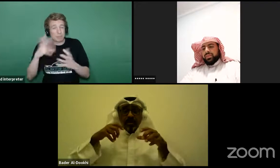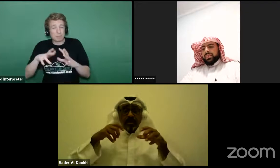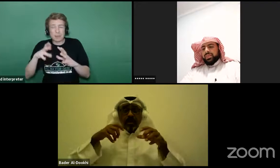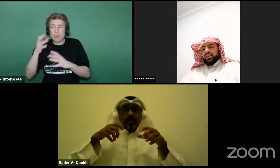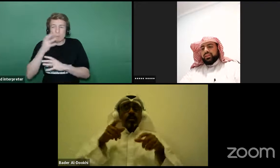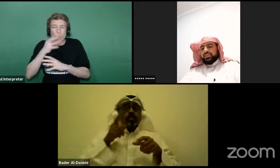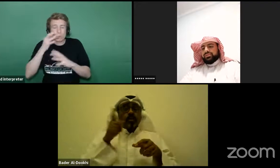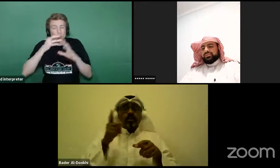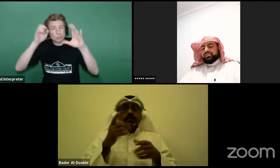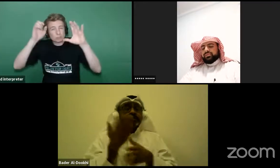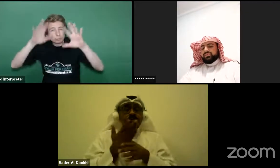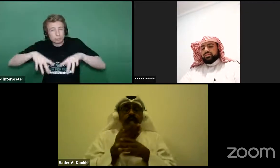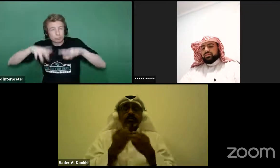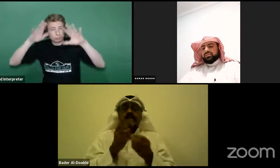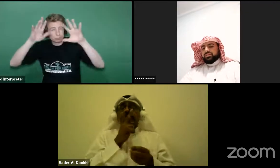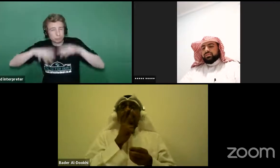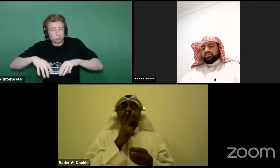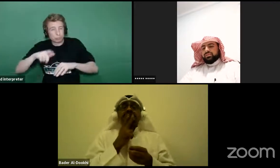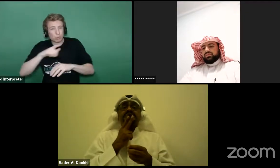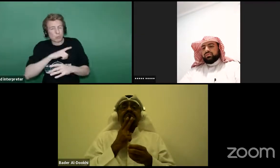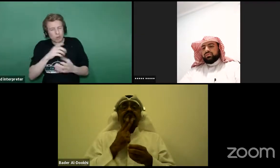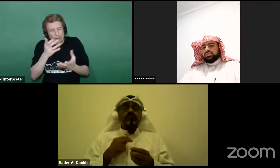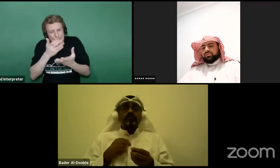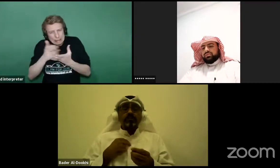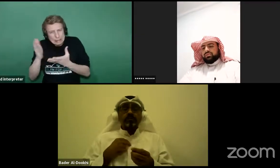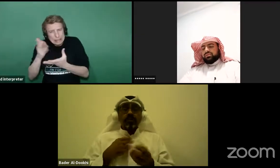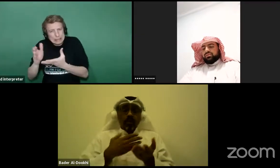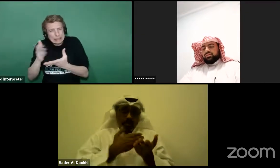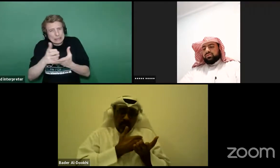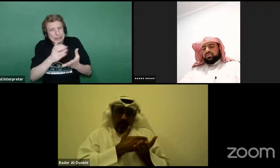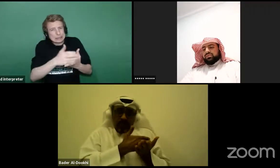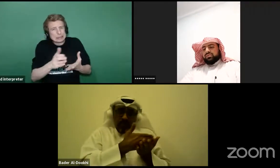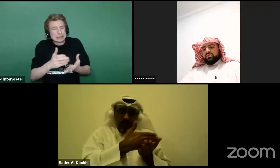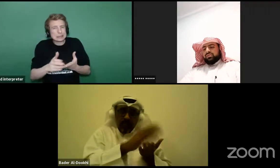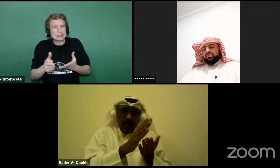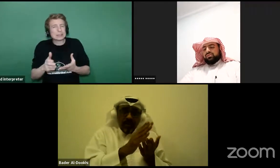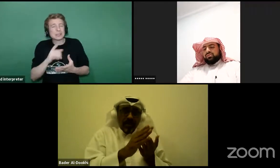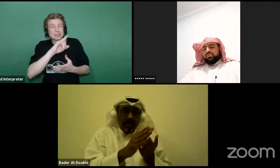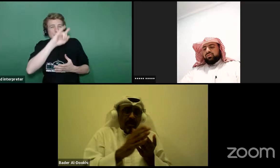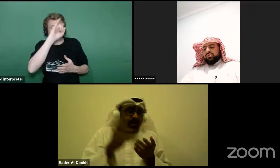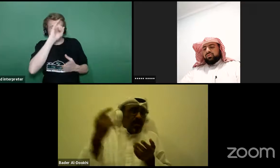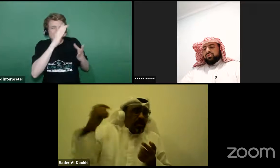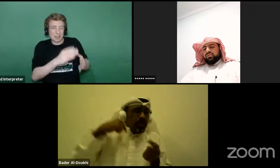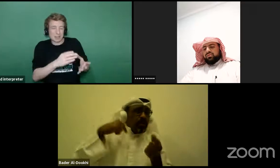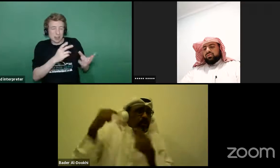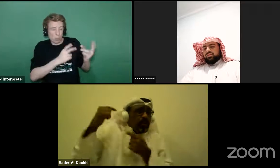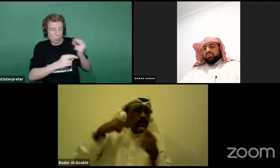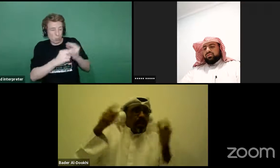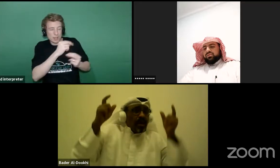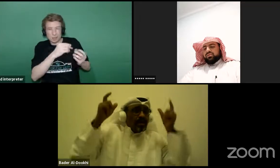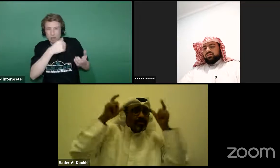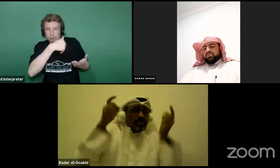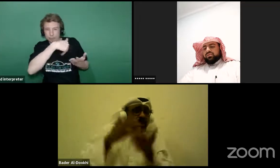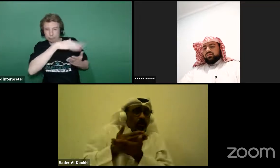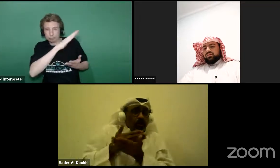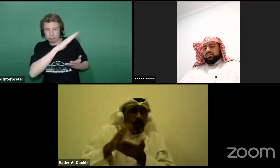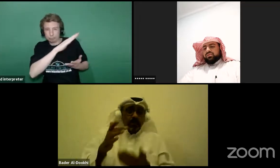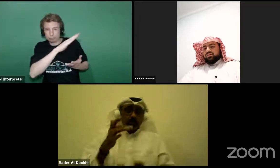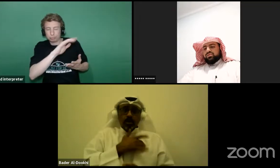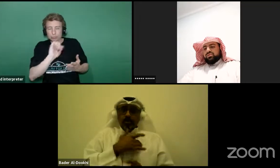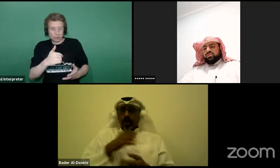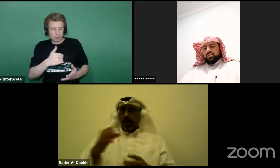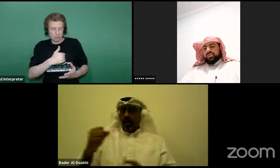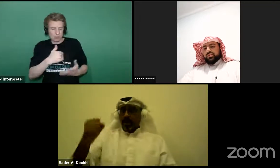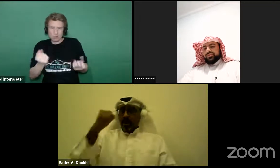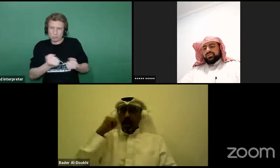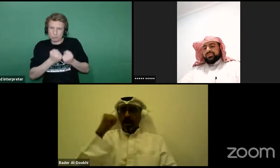to clean you thereby, and to remove from you the whispering of Satan, and to strengthen your hearts and make